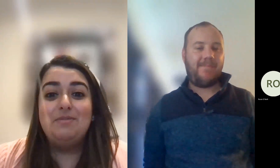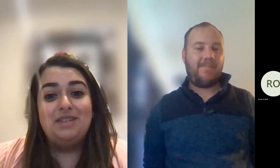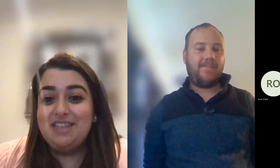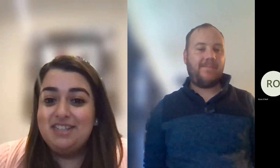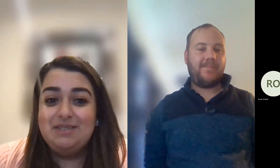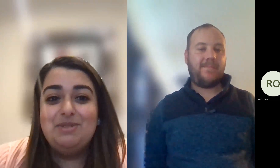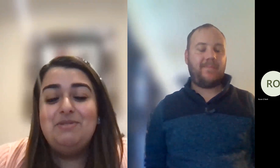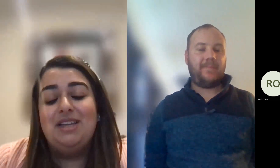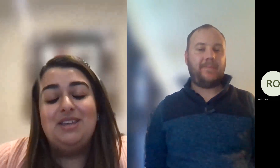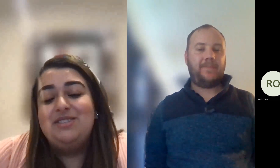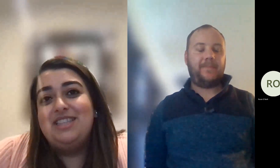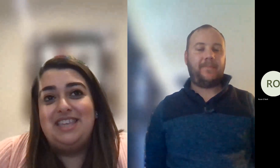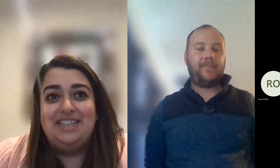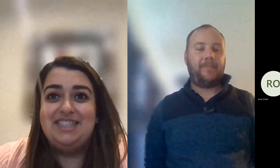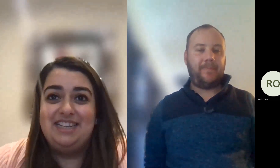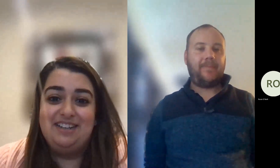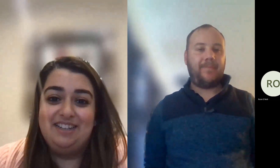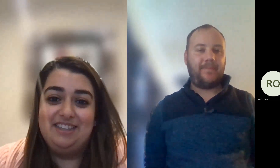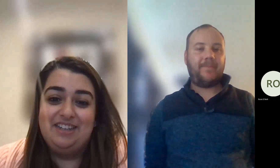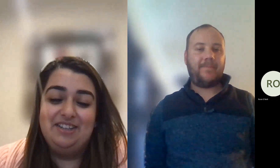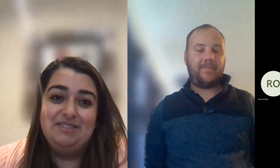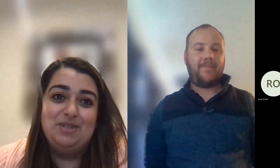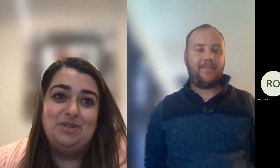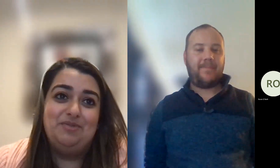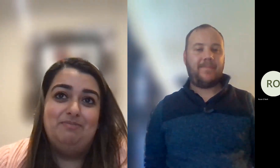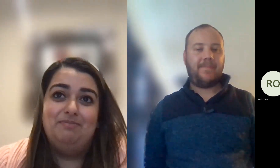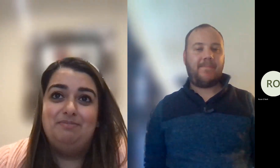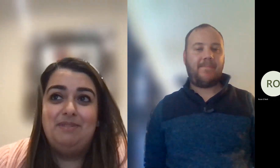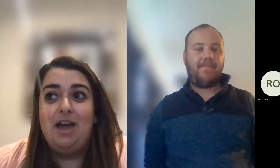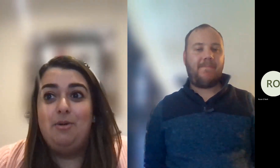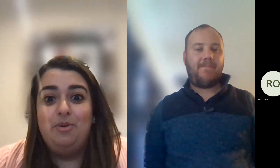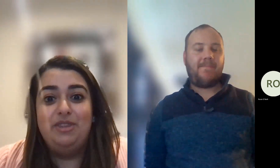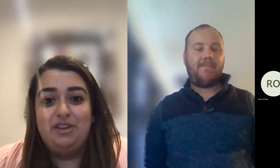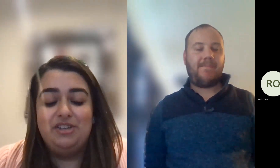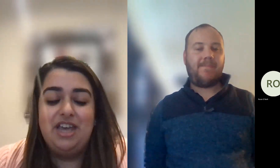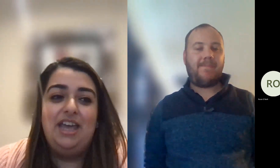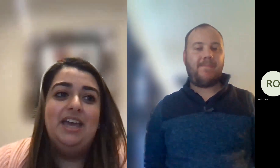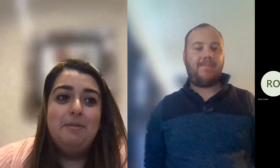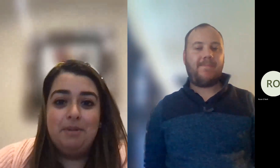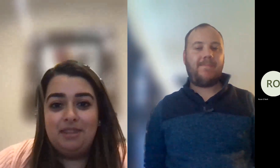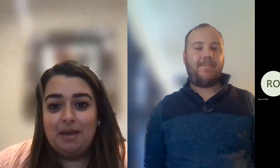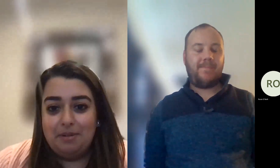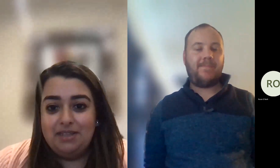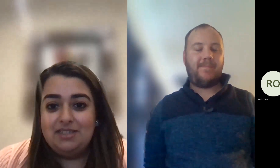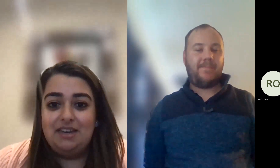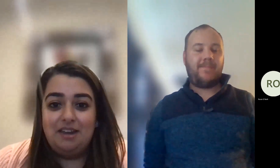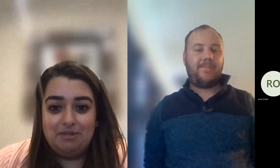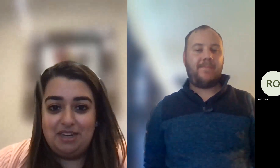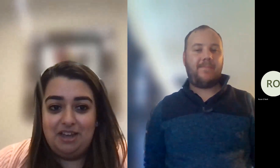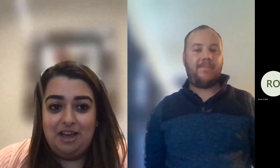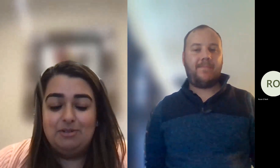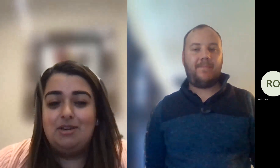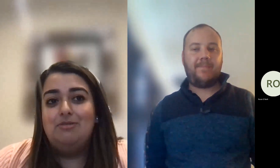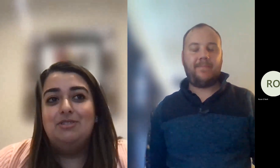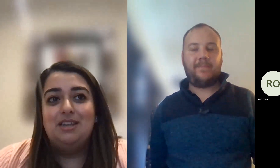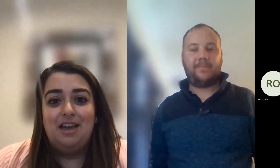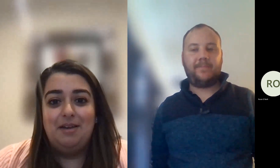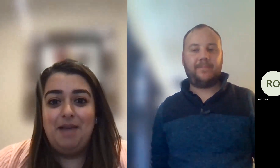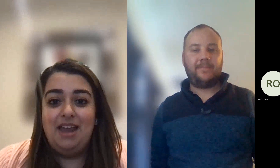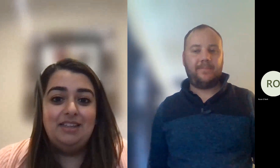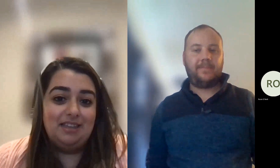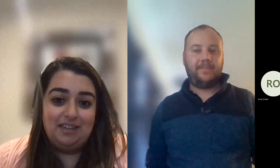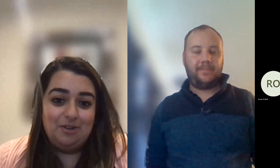or when everybody turns up to work. Those are the things that sort of help with a good day. But that being said, like with any